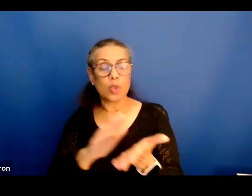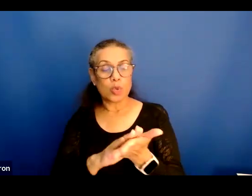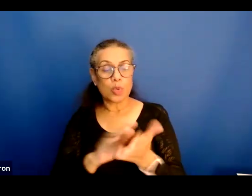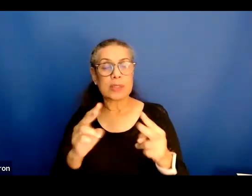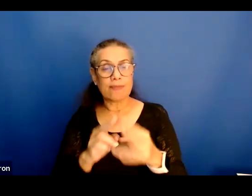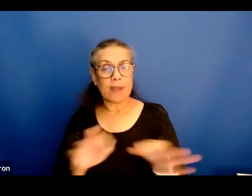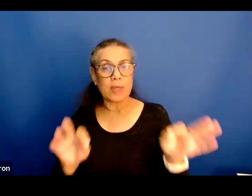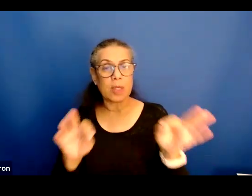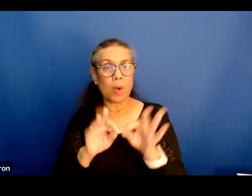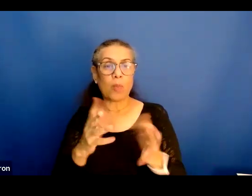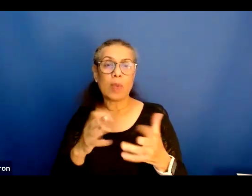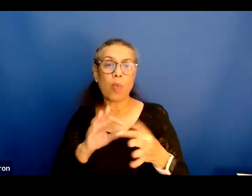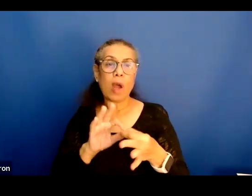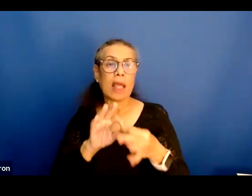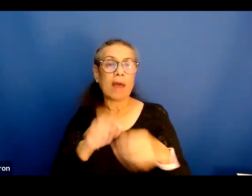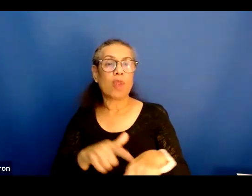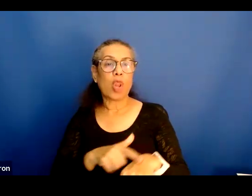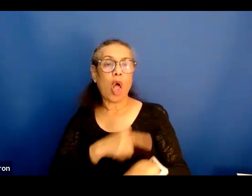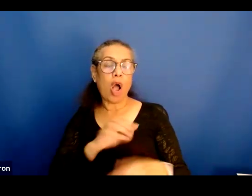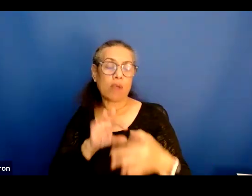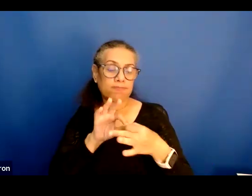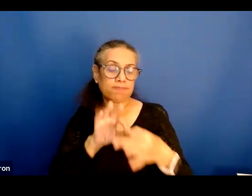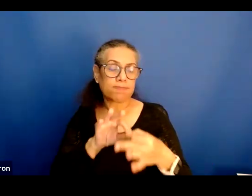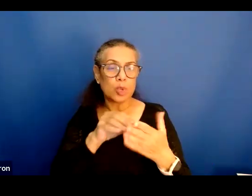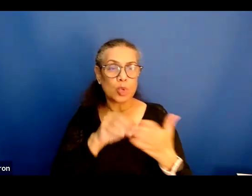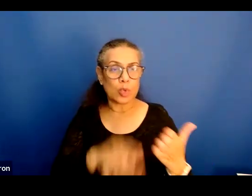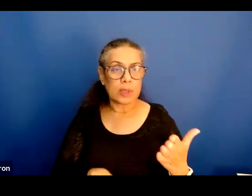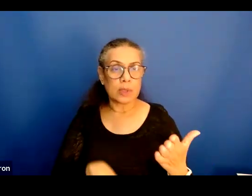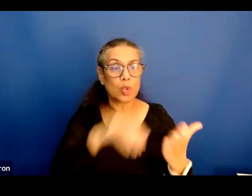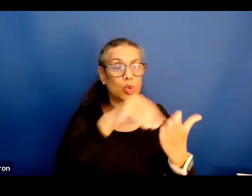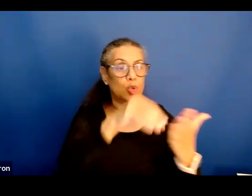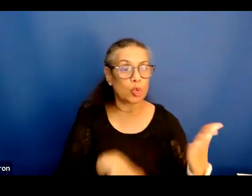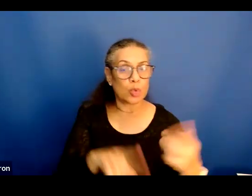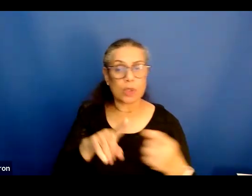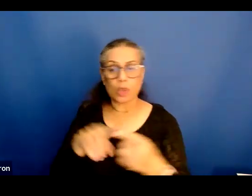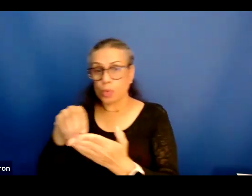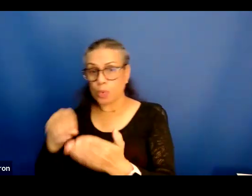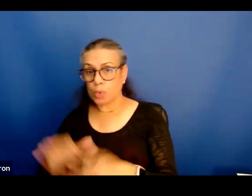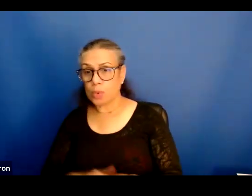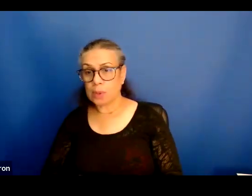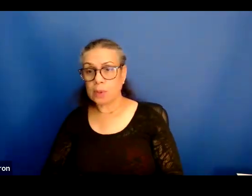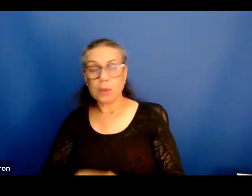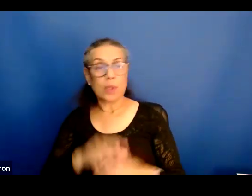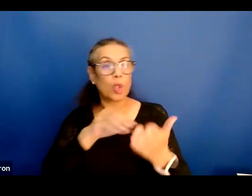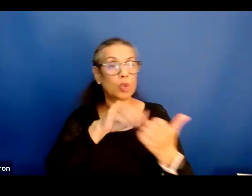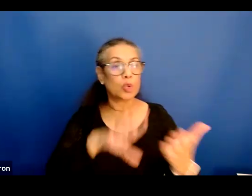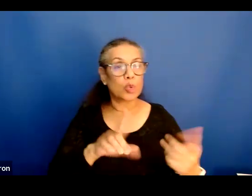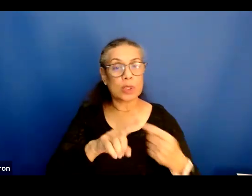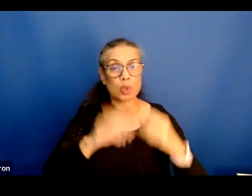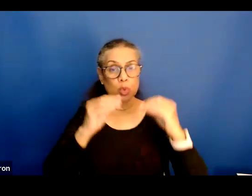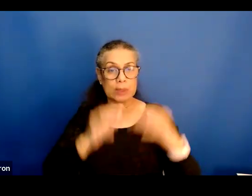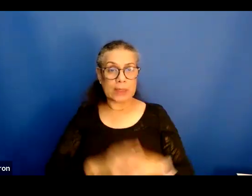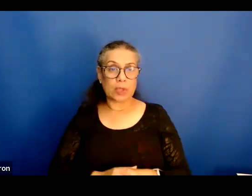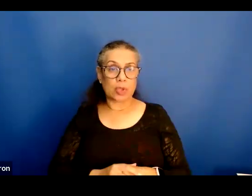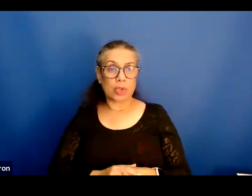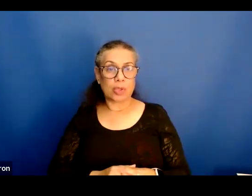form long-lasting relationships, student to student, student to teacher, student to admin. When a school is closed, students have to start over. Frankly,